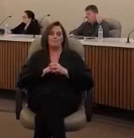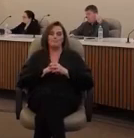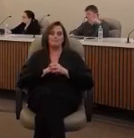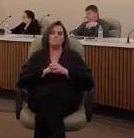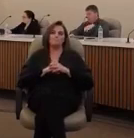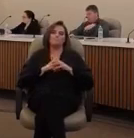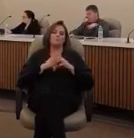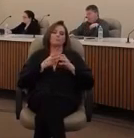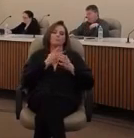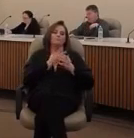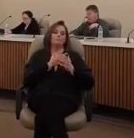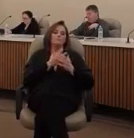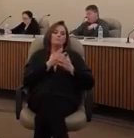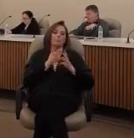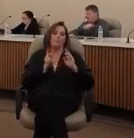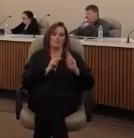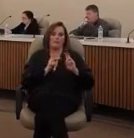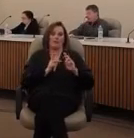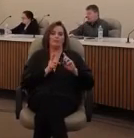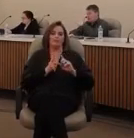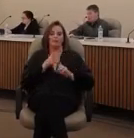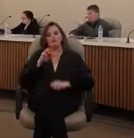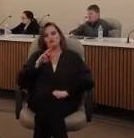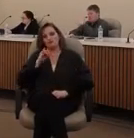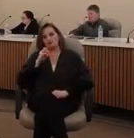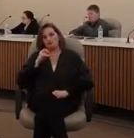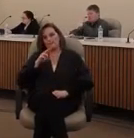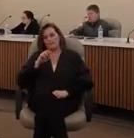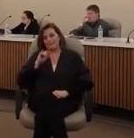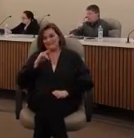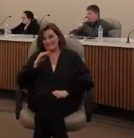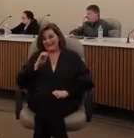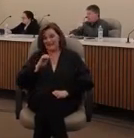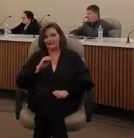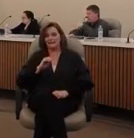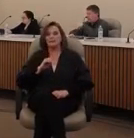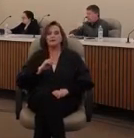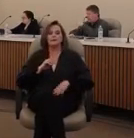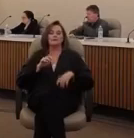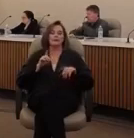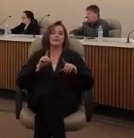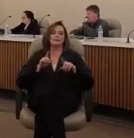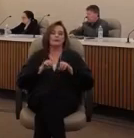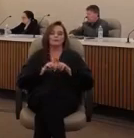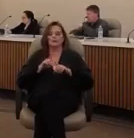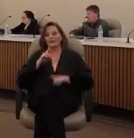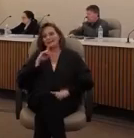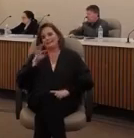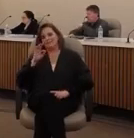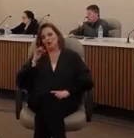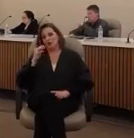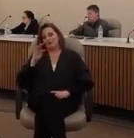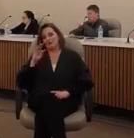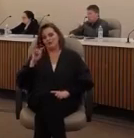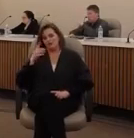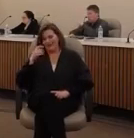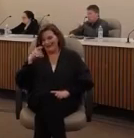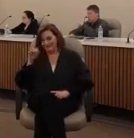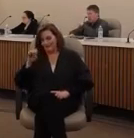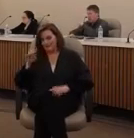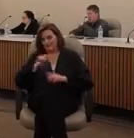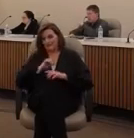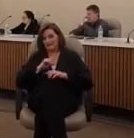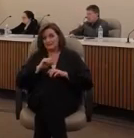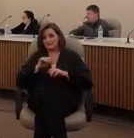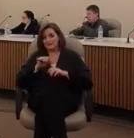actually both the riverside, as well as there's just on Farnham Drive, which is that same intersection, there are a